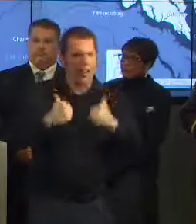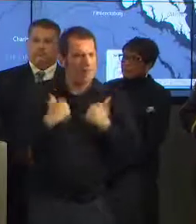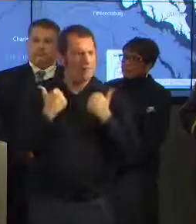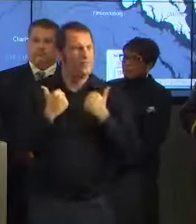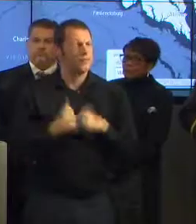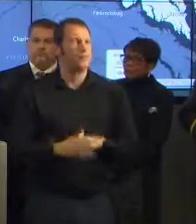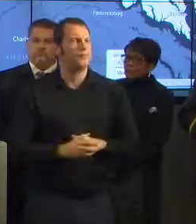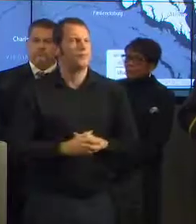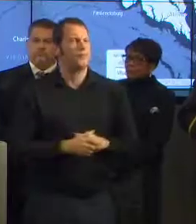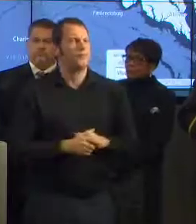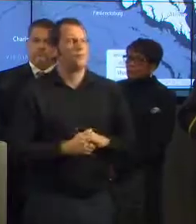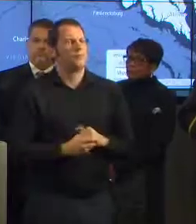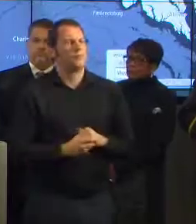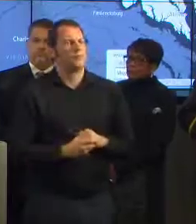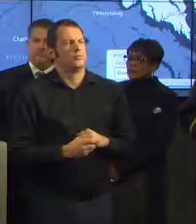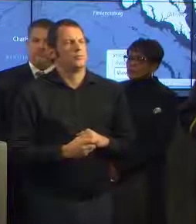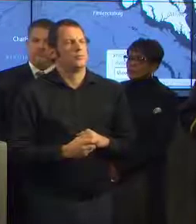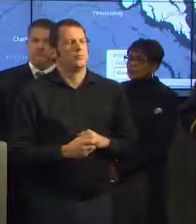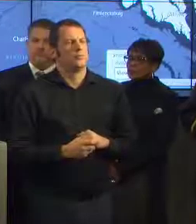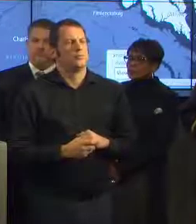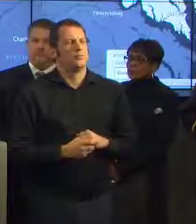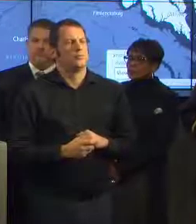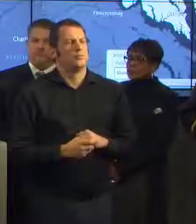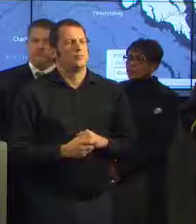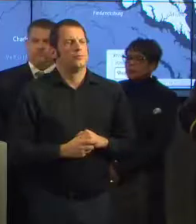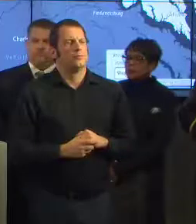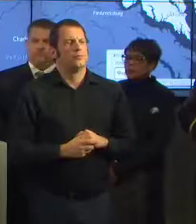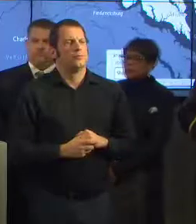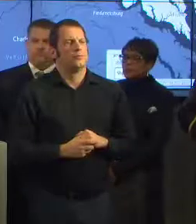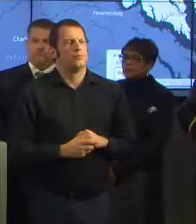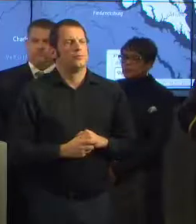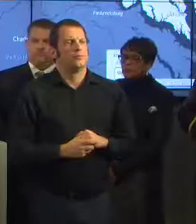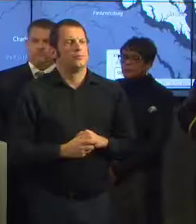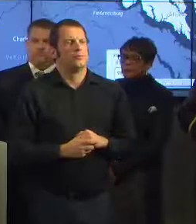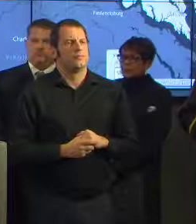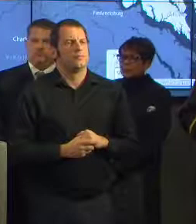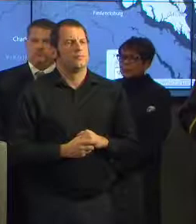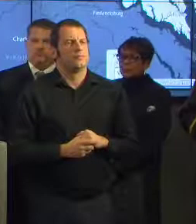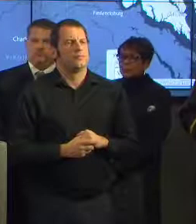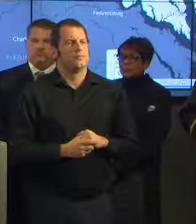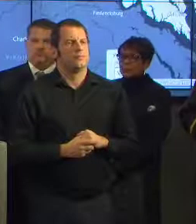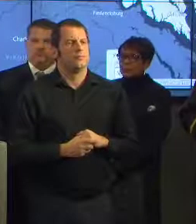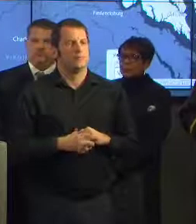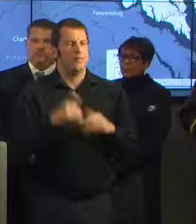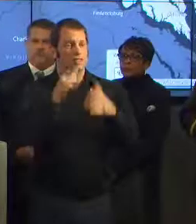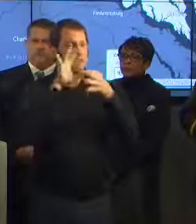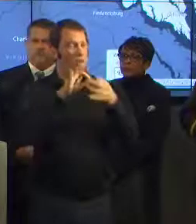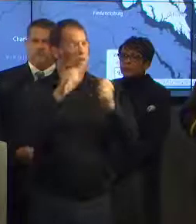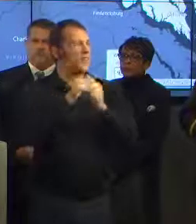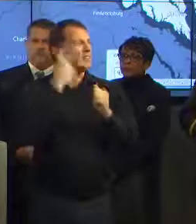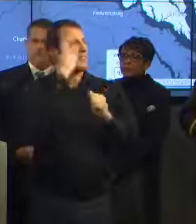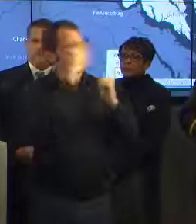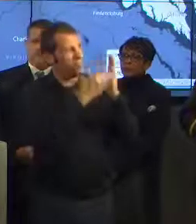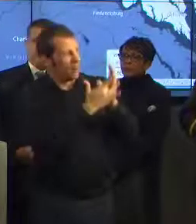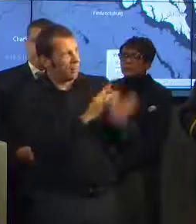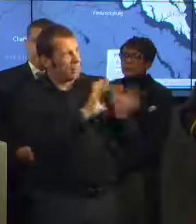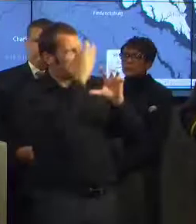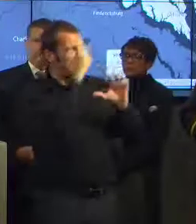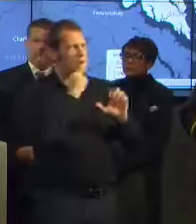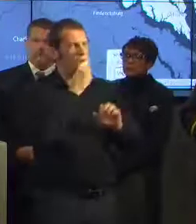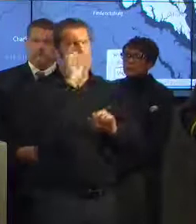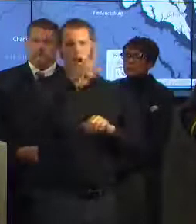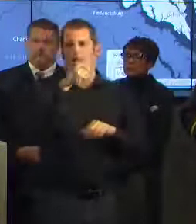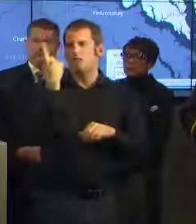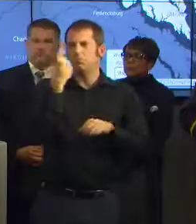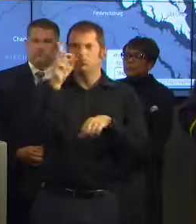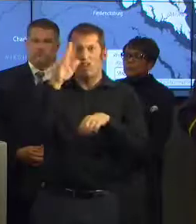catastrophic natural or technological emergencies, epidemics such as the opioid crisis take time and require a response by all Marylanders